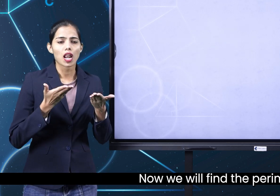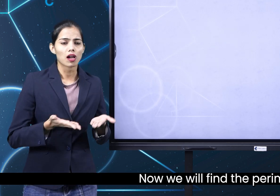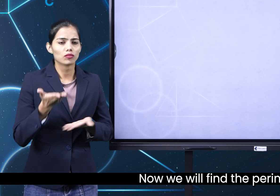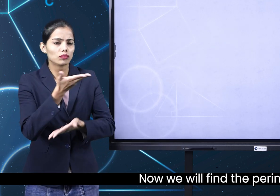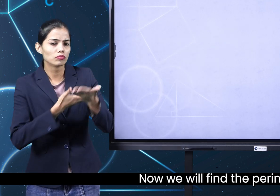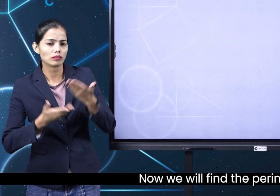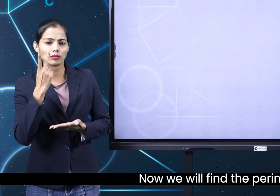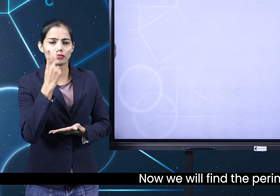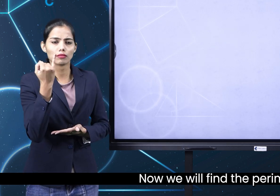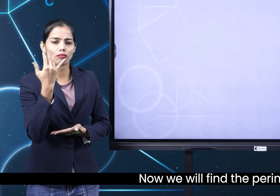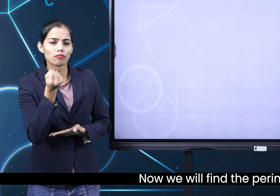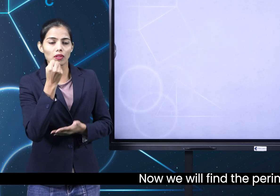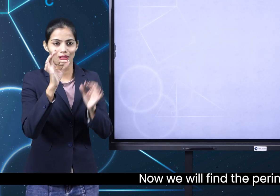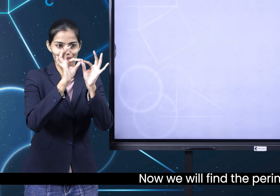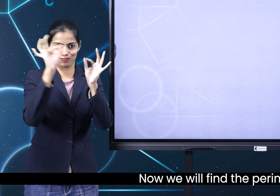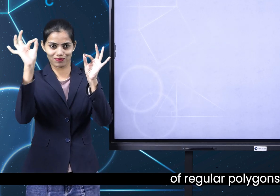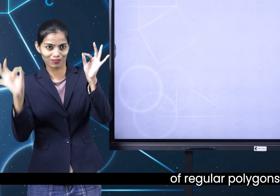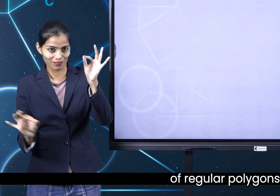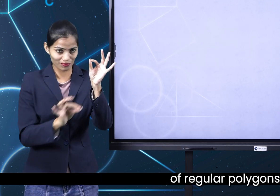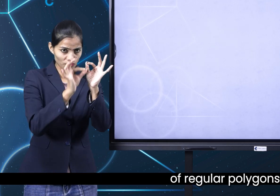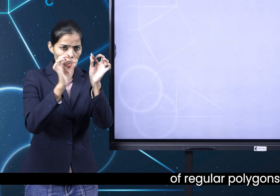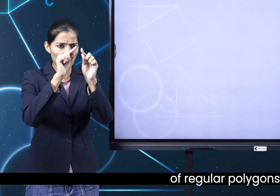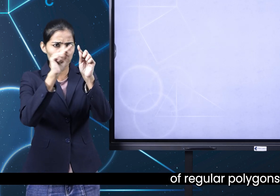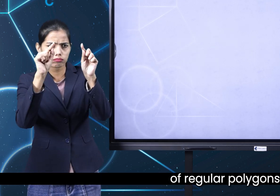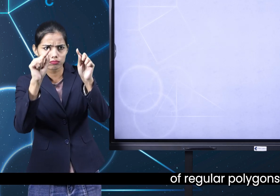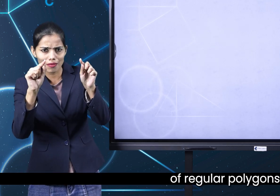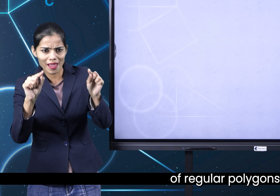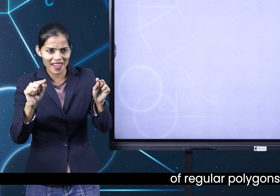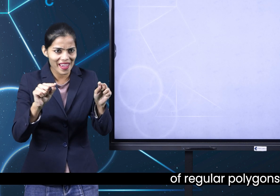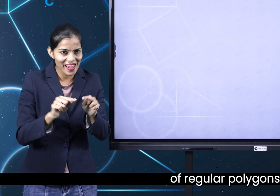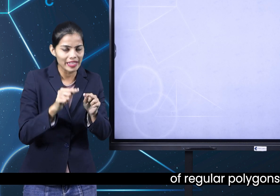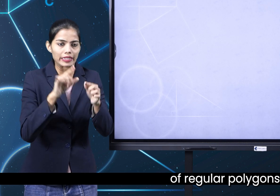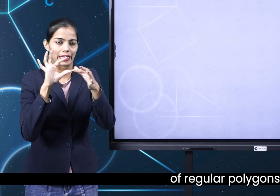Now, we will find the perimeters of regular polygons.